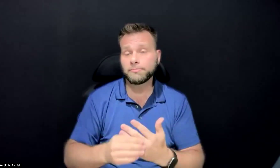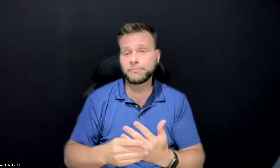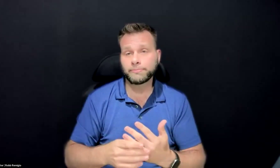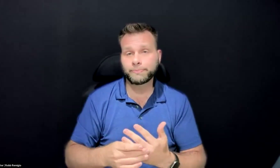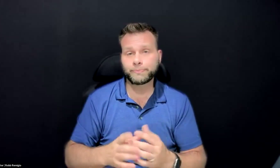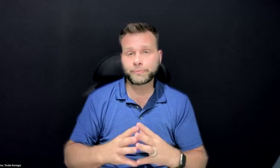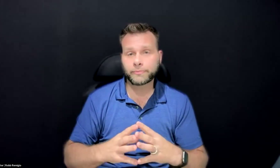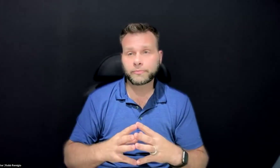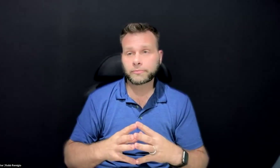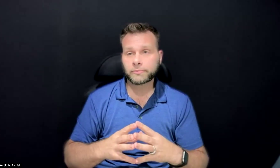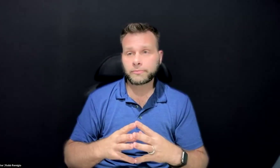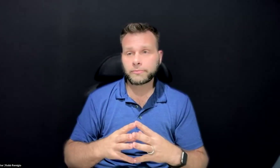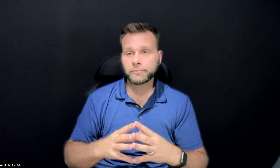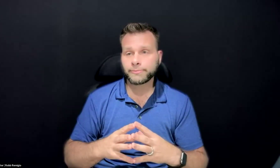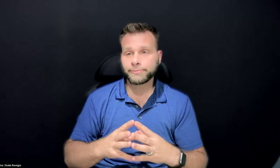questions?